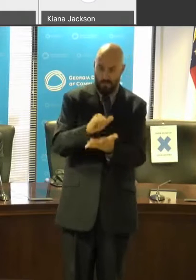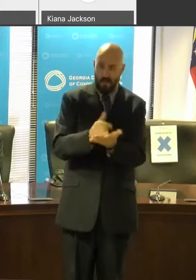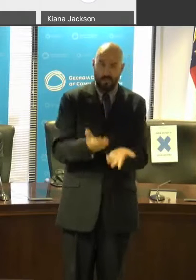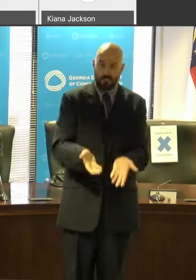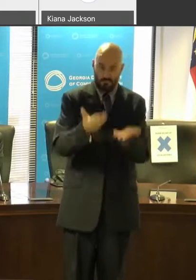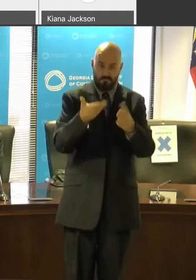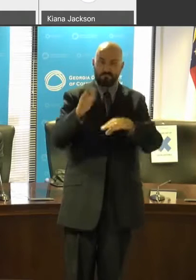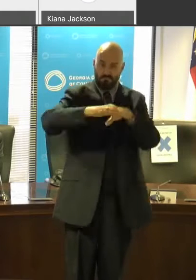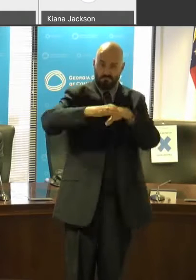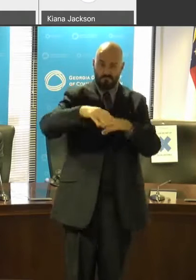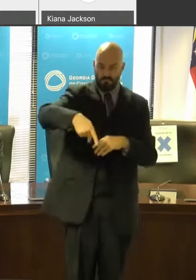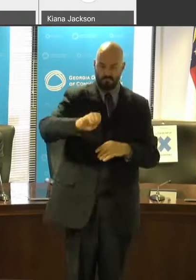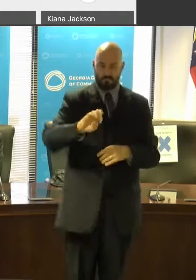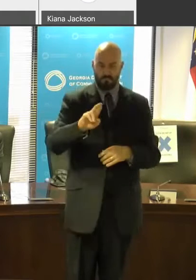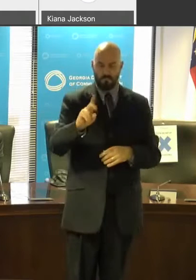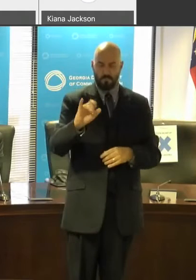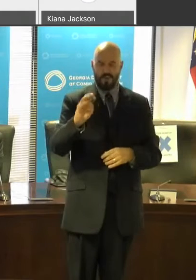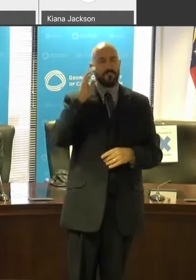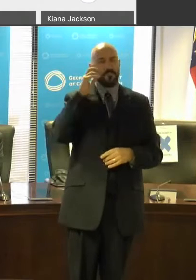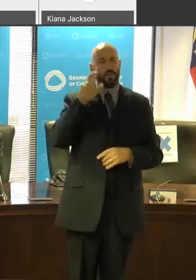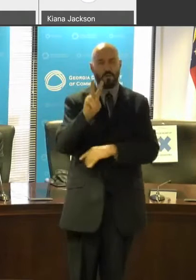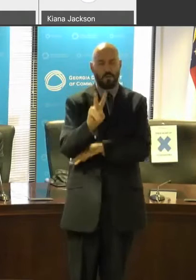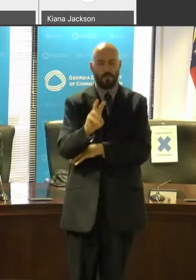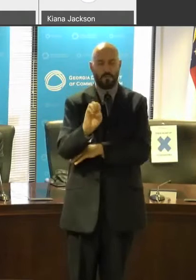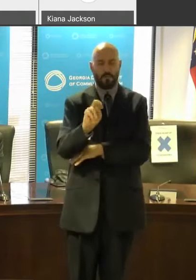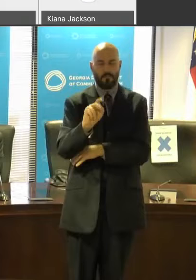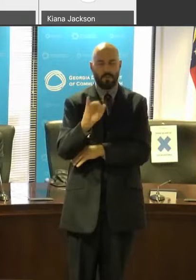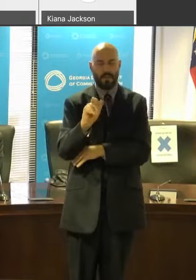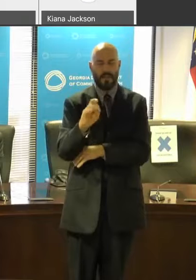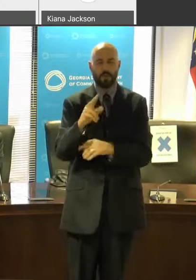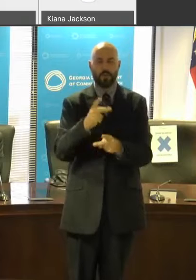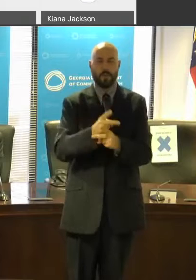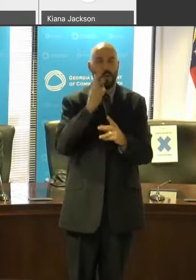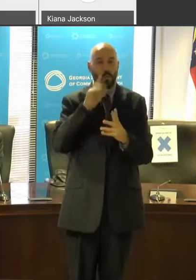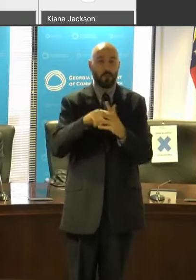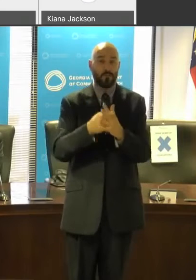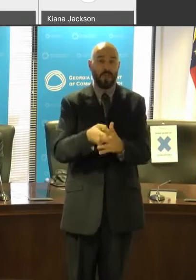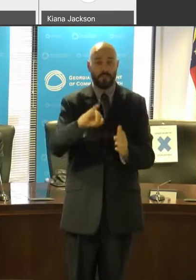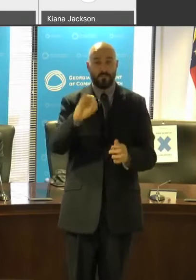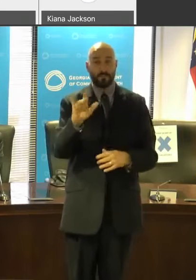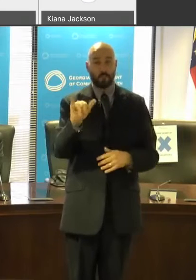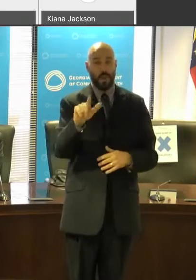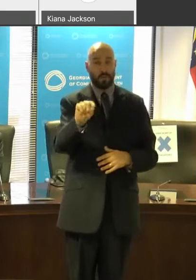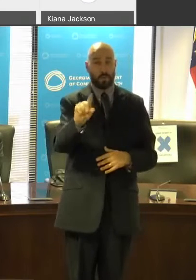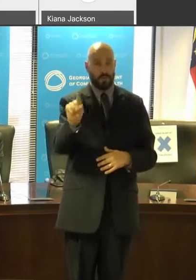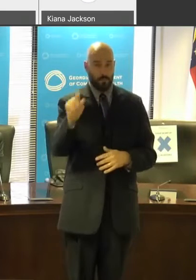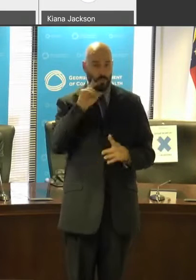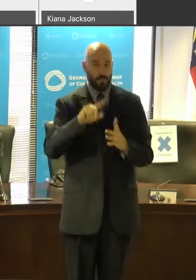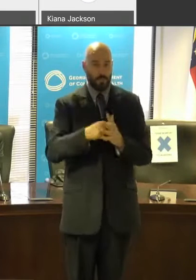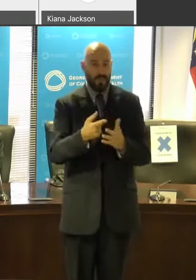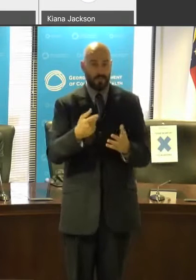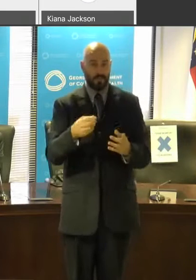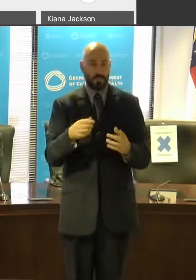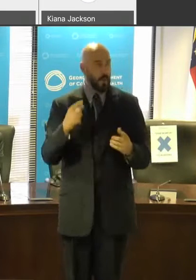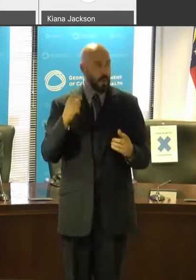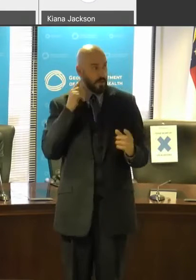with an effective date of July 1, 2020. Do I hear a motion for approval? Chairman Boyd, this is Elena